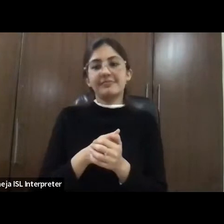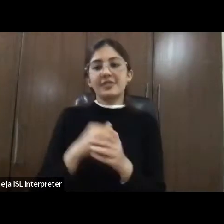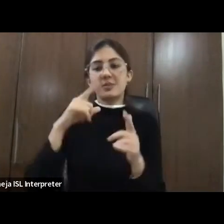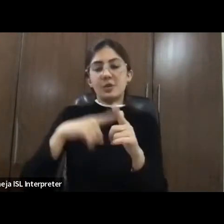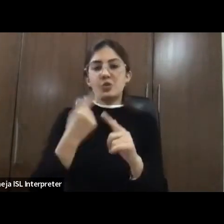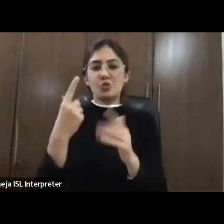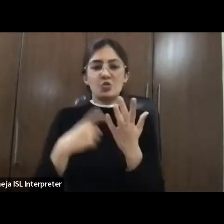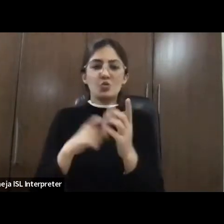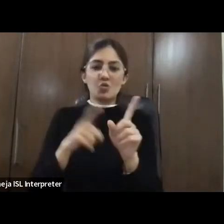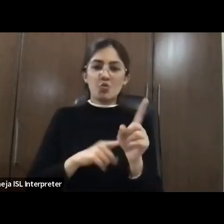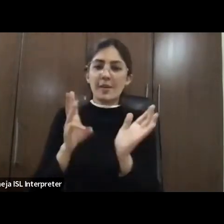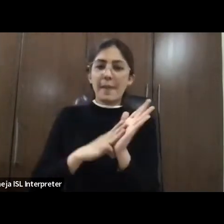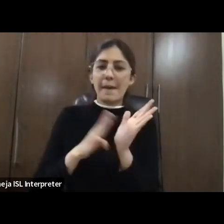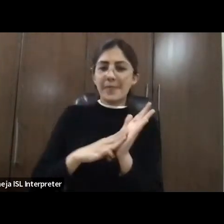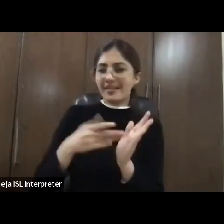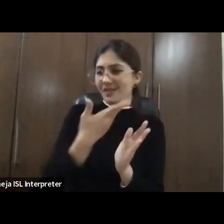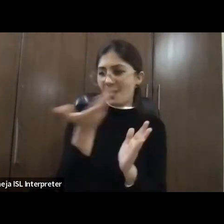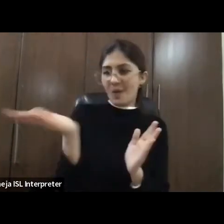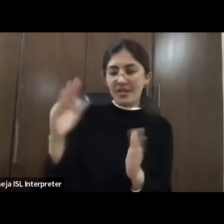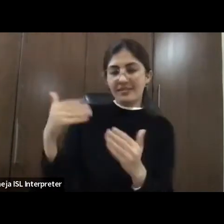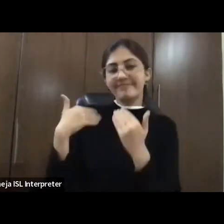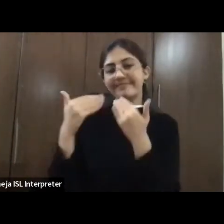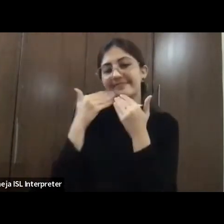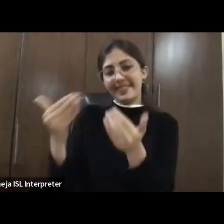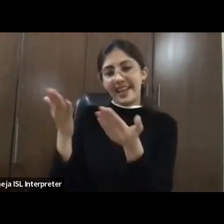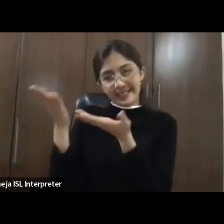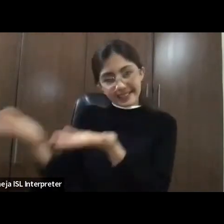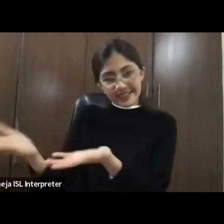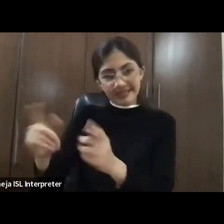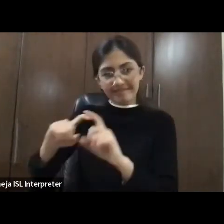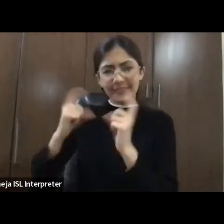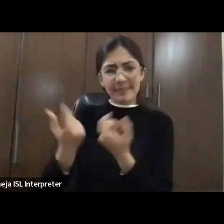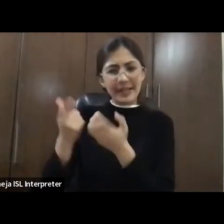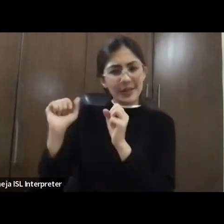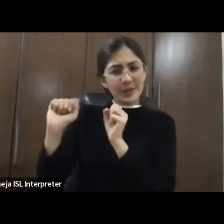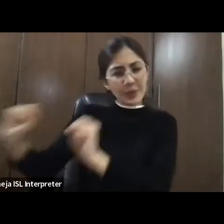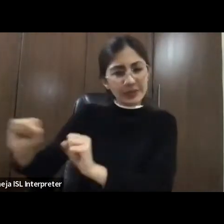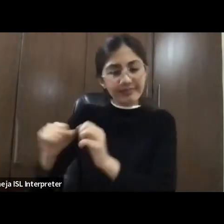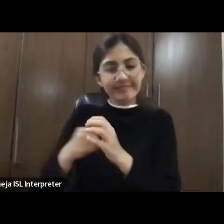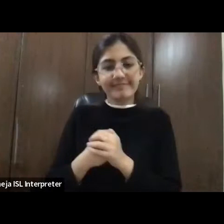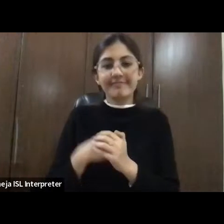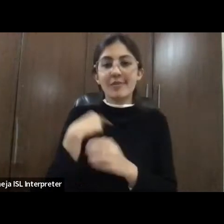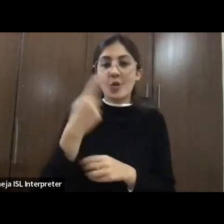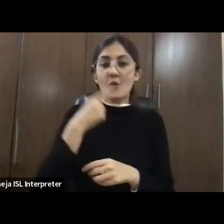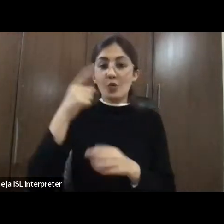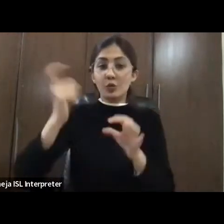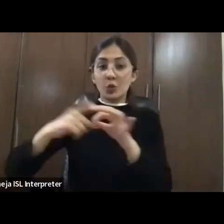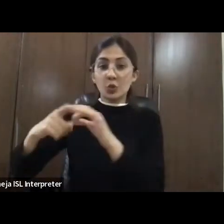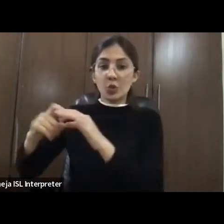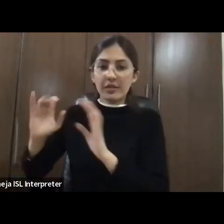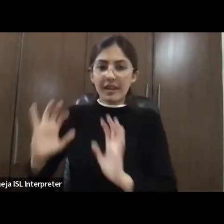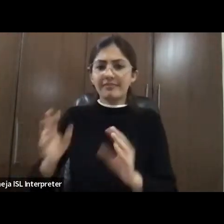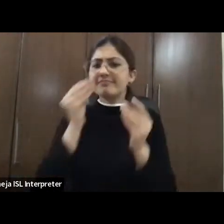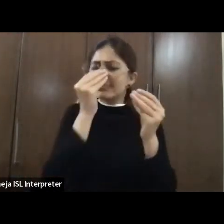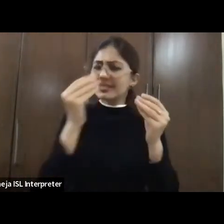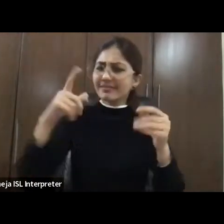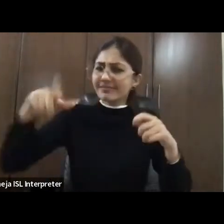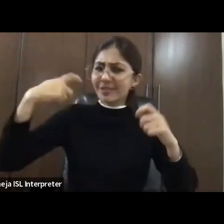members. And I would request that, those who are there on this call would please switch on their